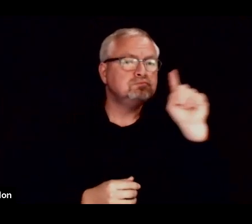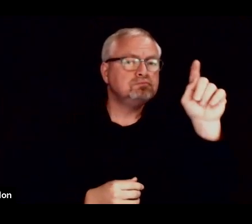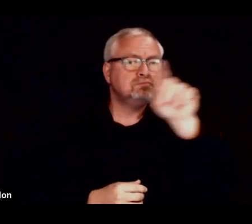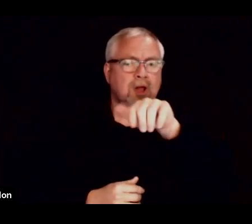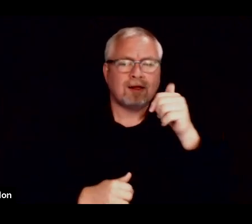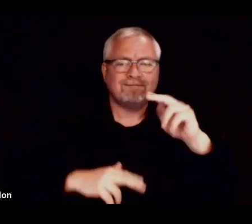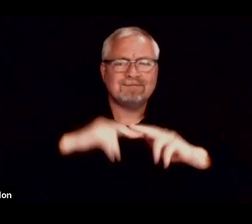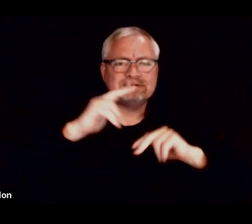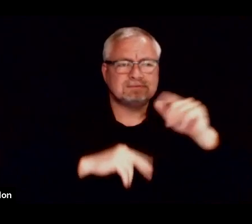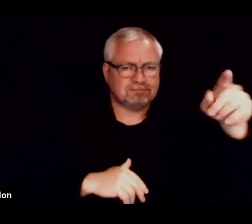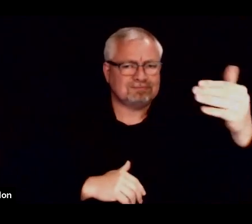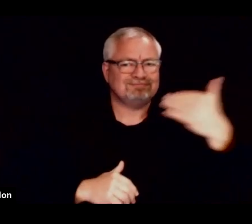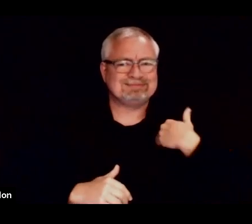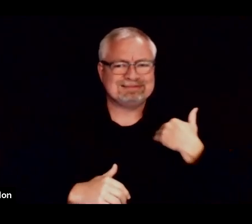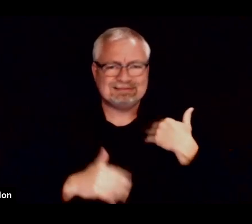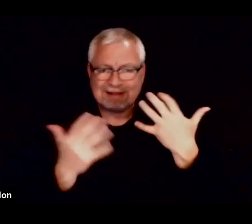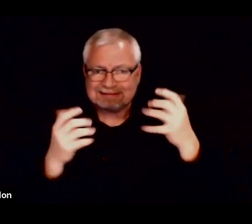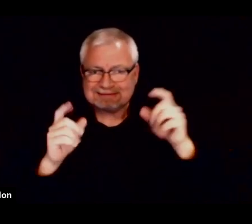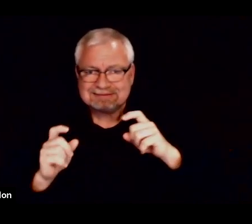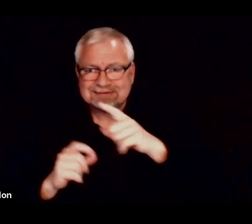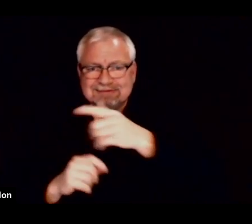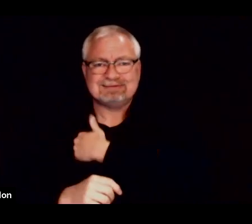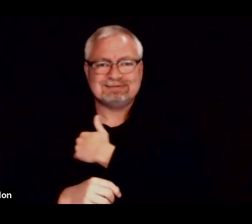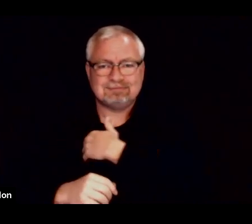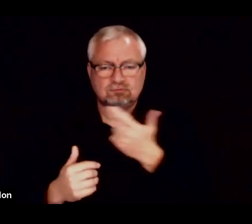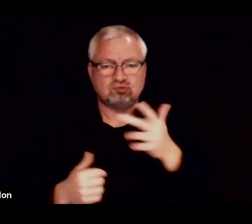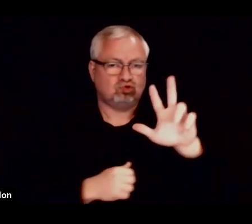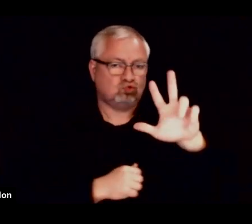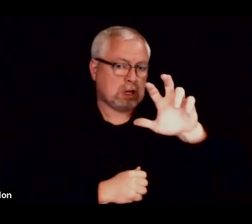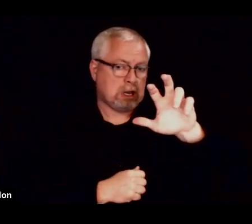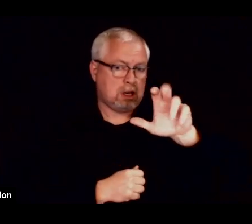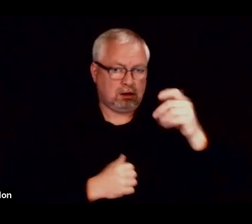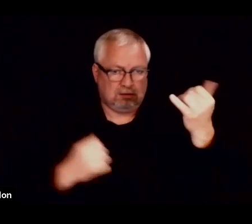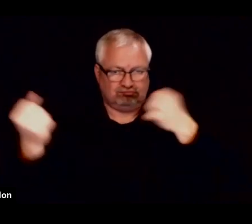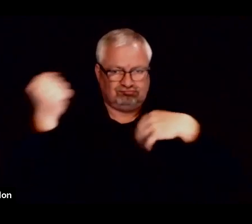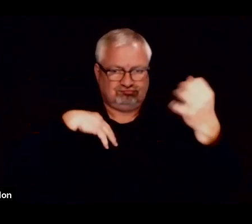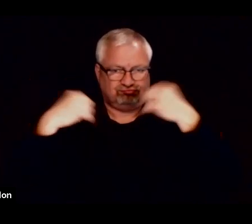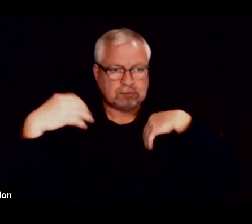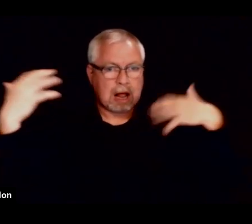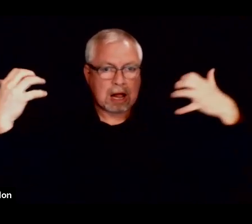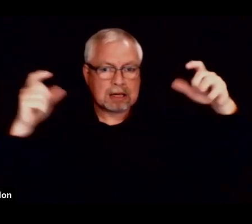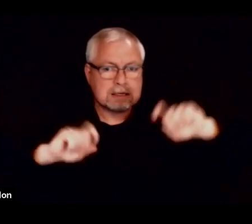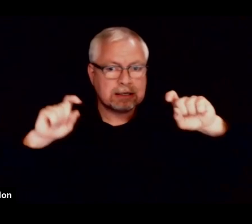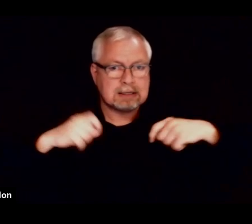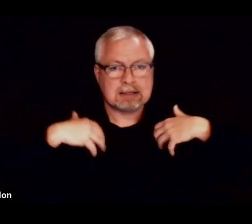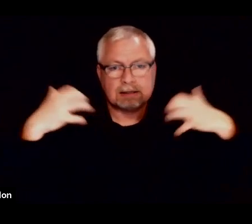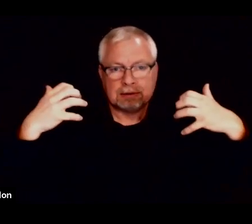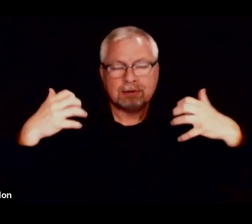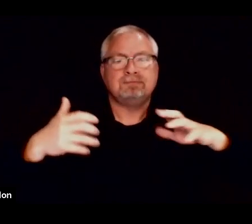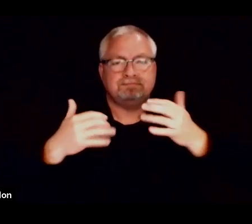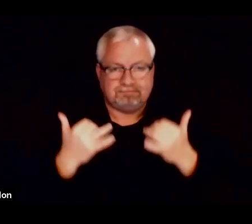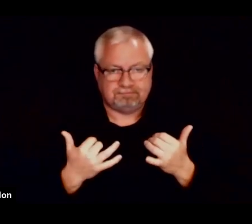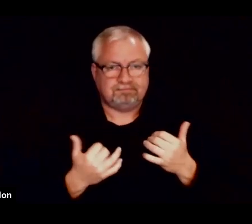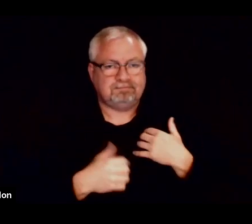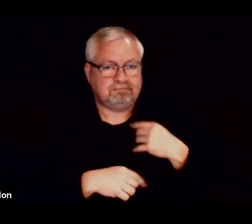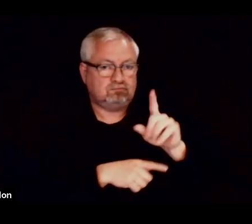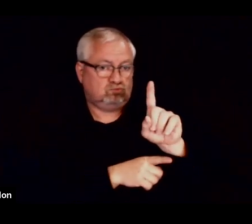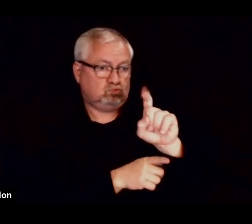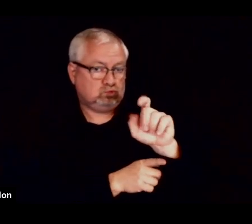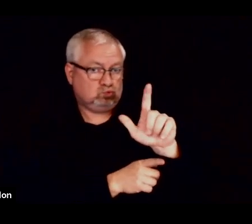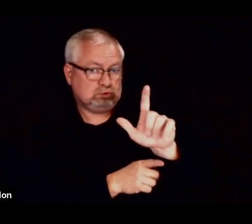300 have responded, of which about 127 responded that they already had plans